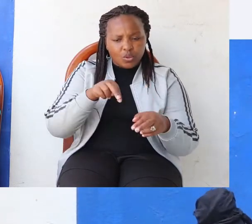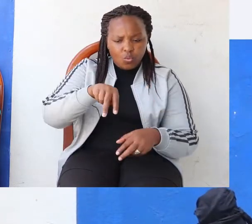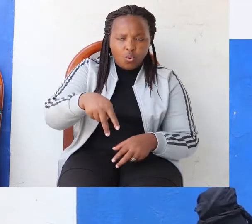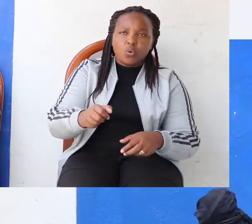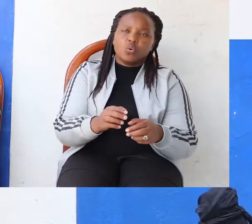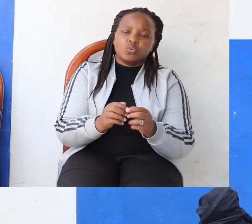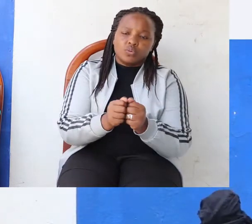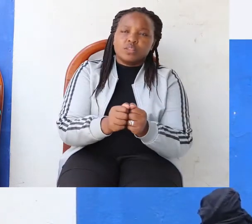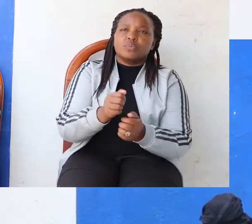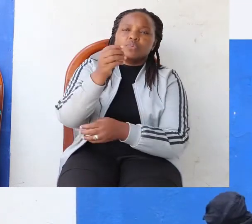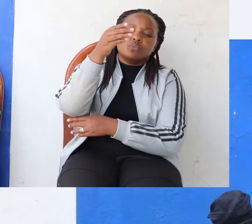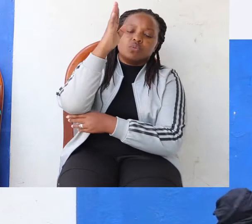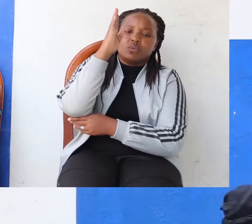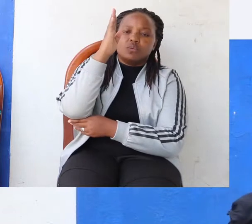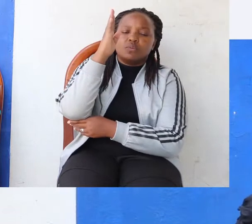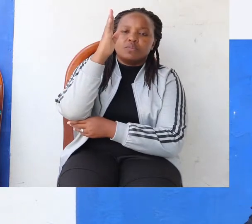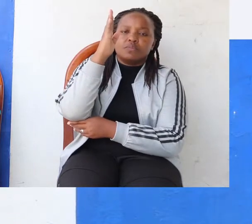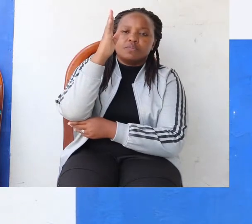na Mungu.